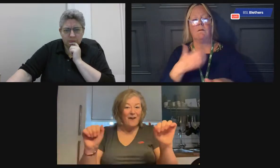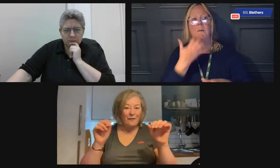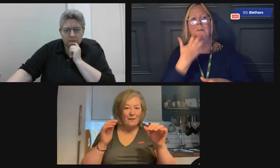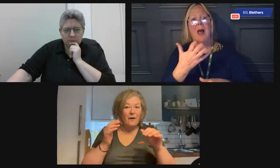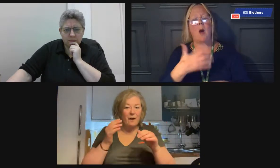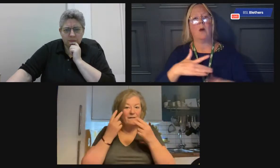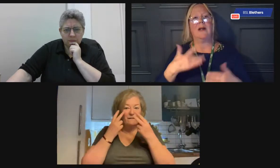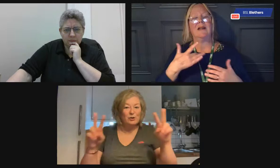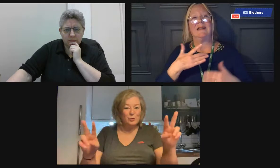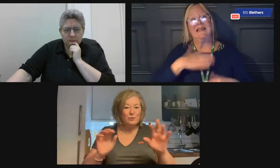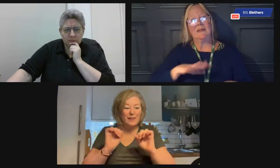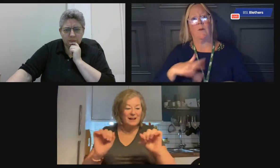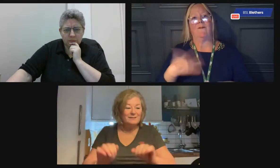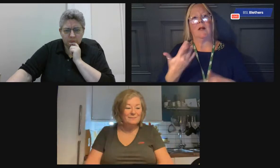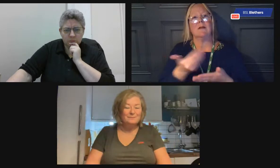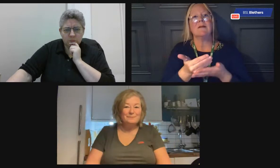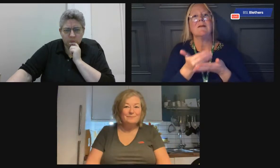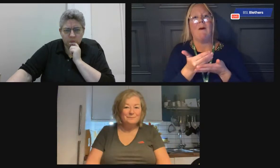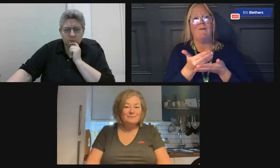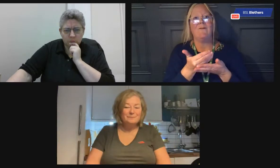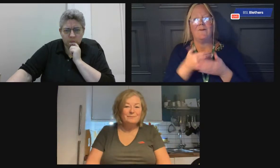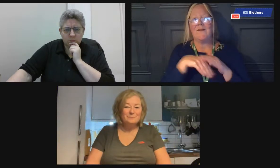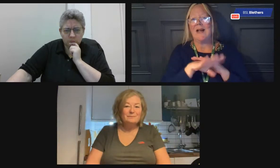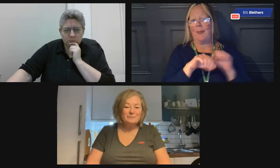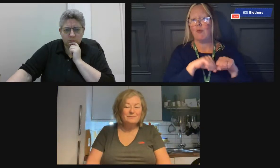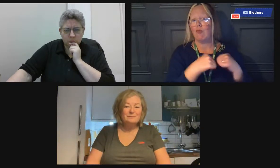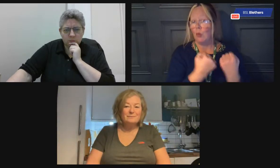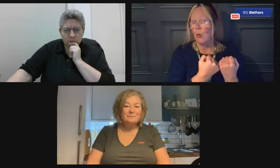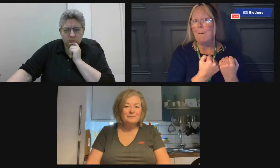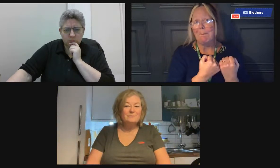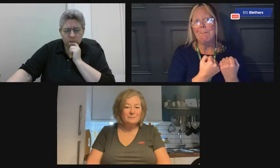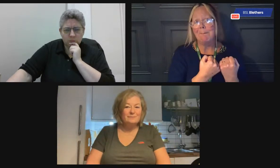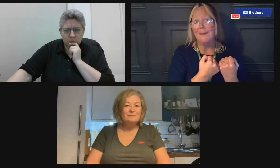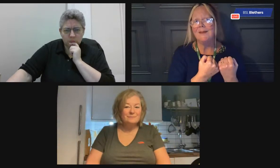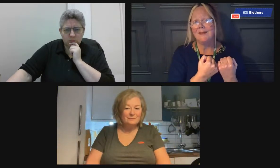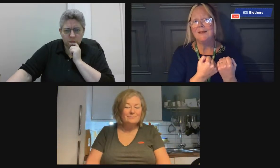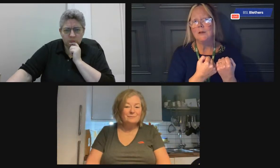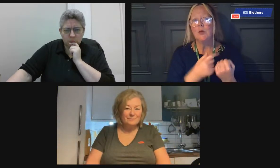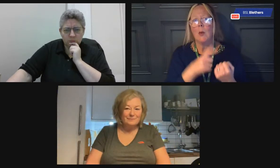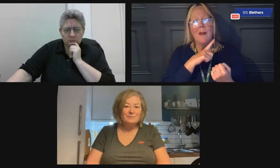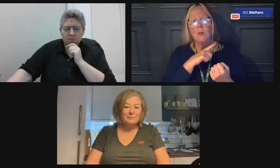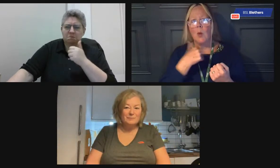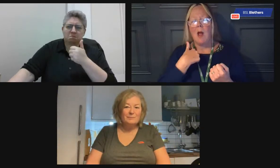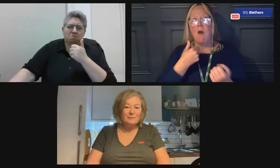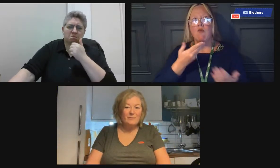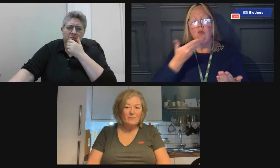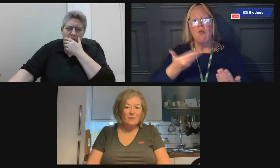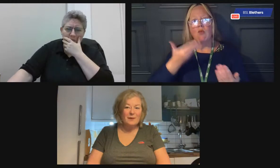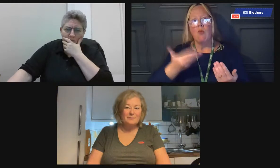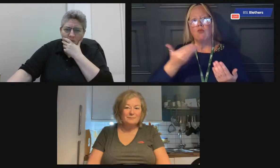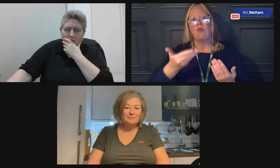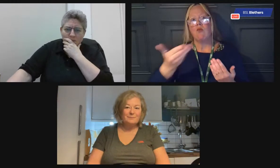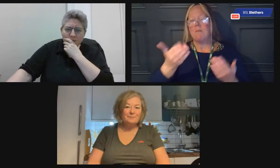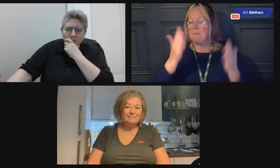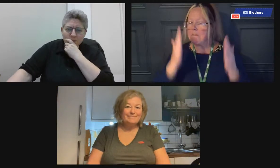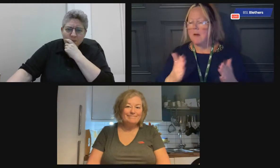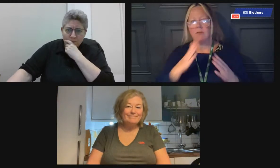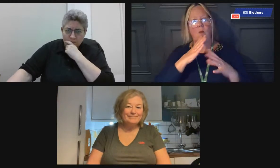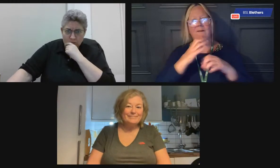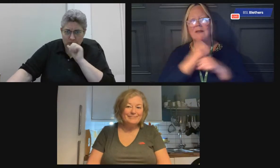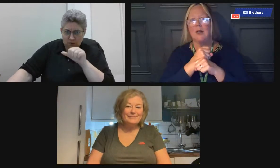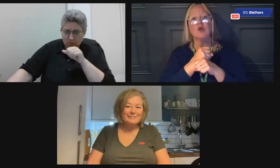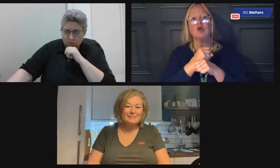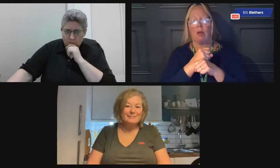we all understand that deaf people need to feel safe. They need to feel safe in the group. They need to feel